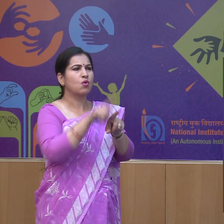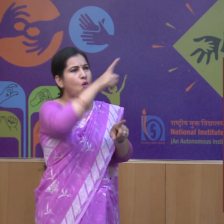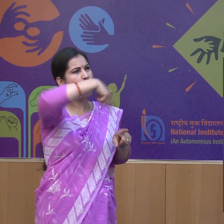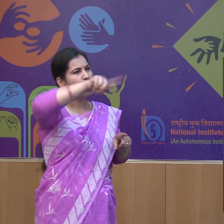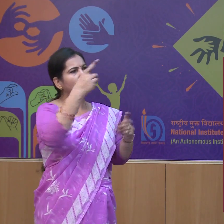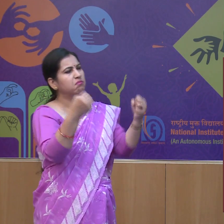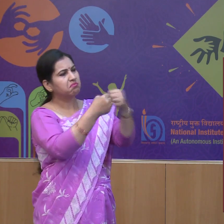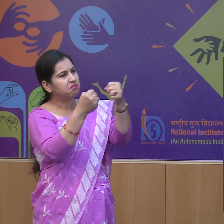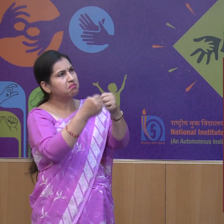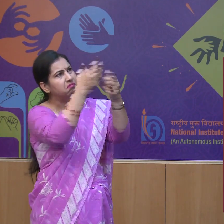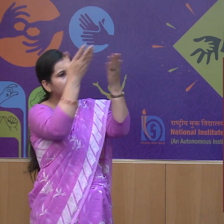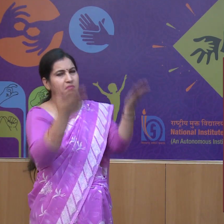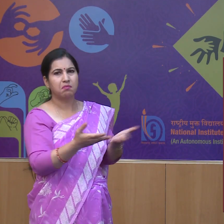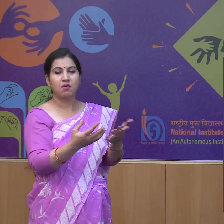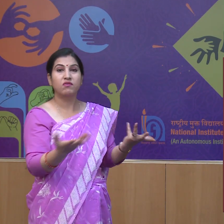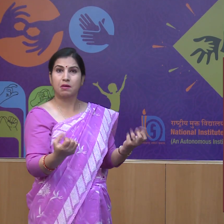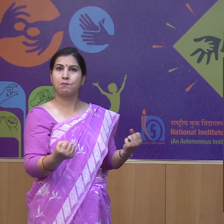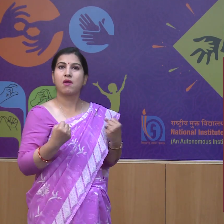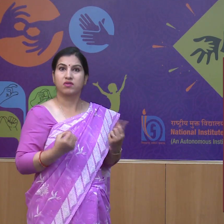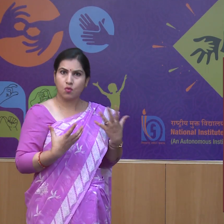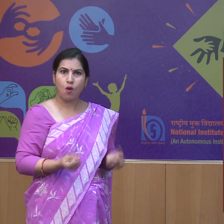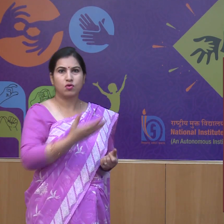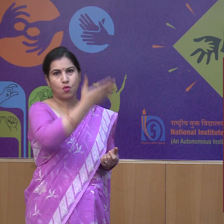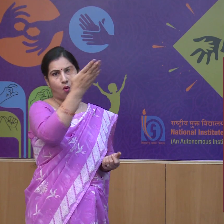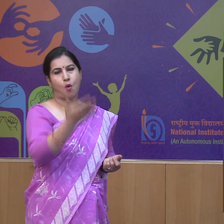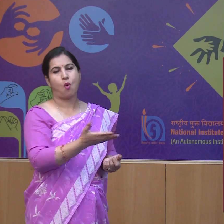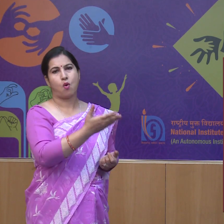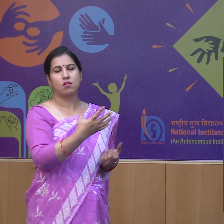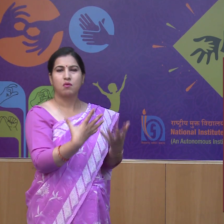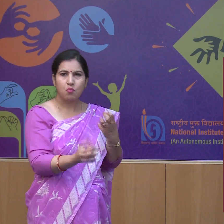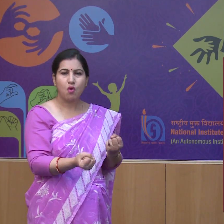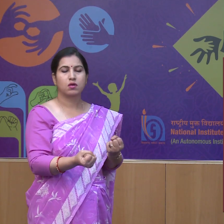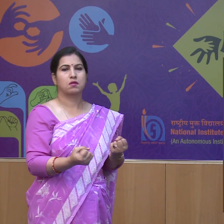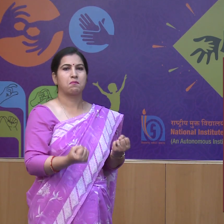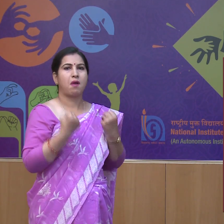fighting for power among themselves.